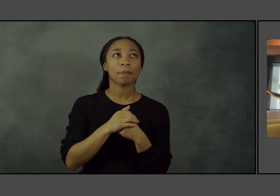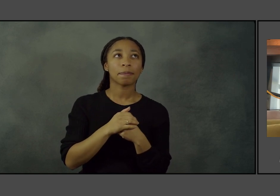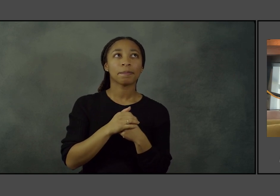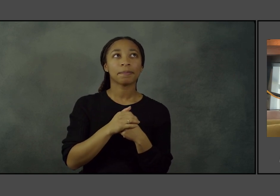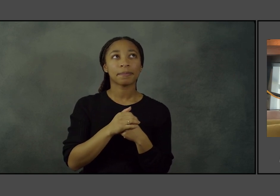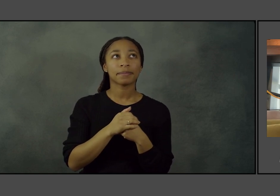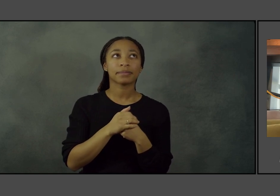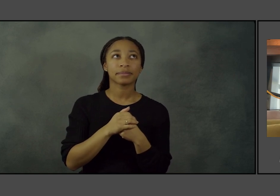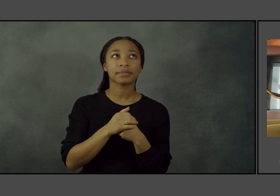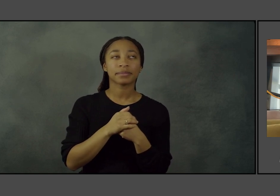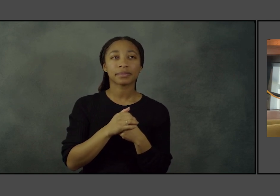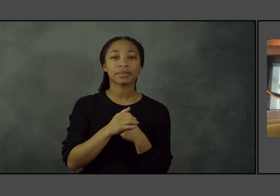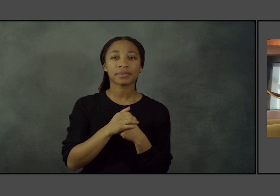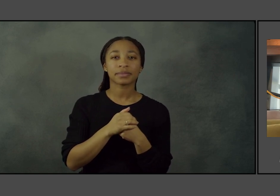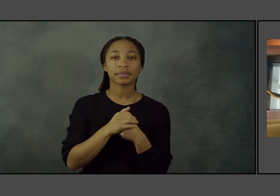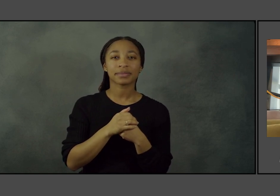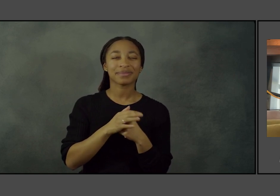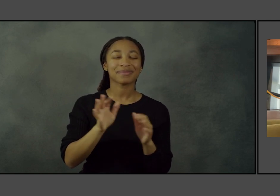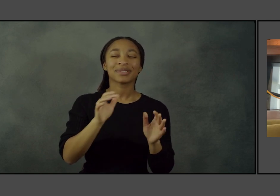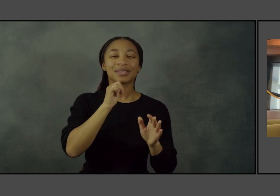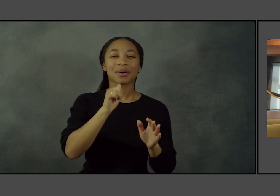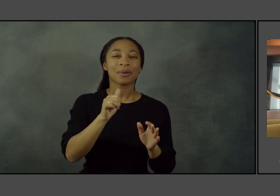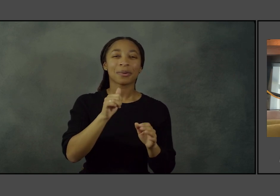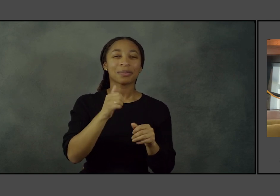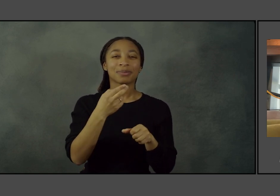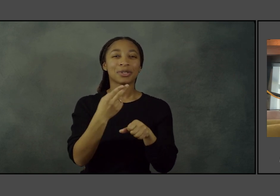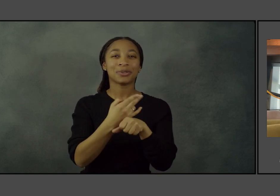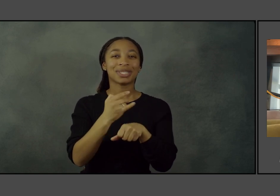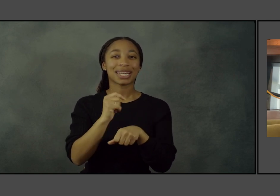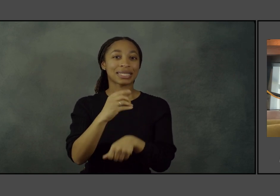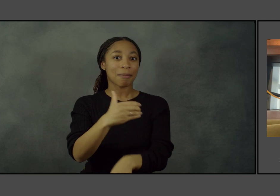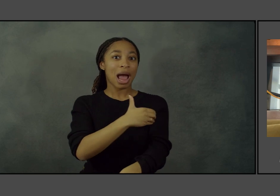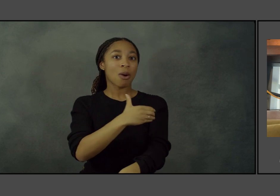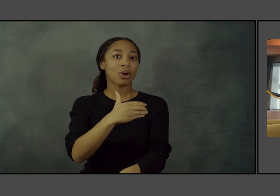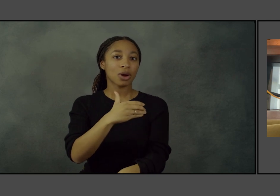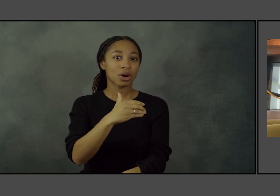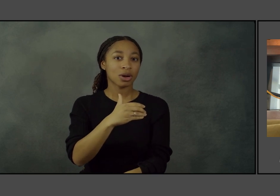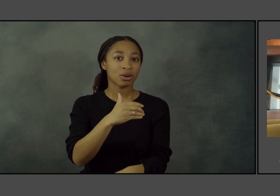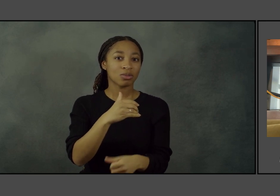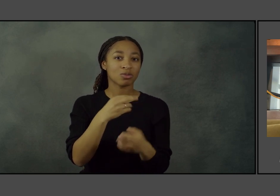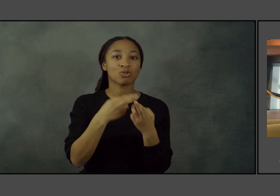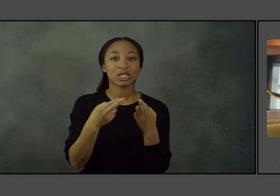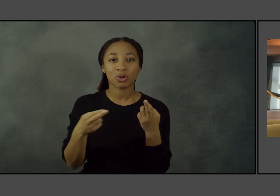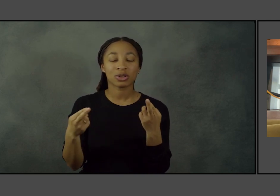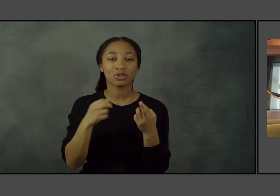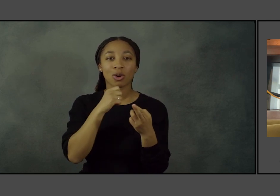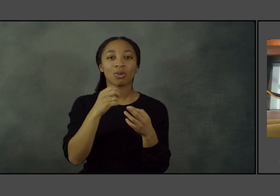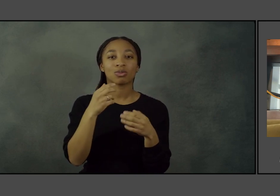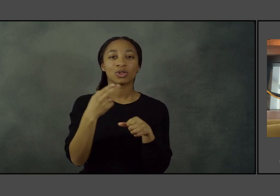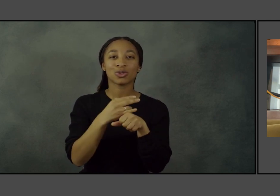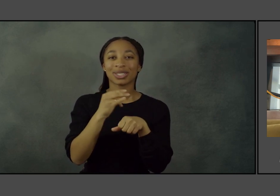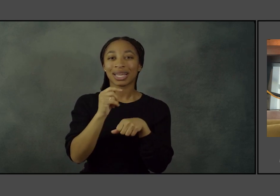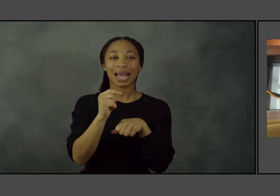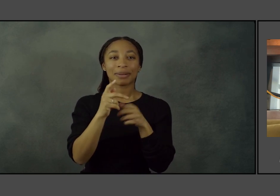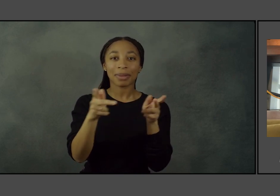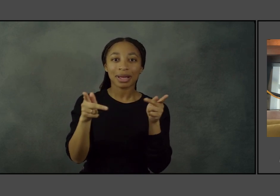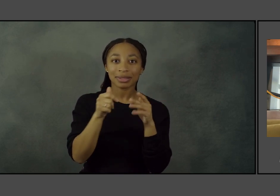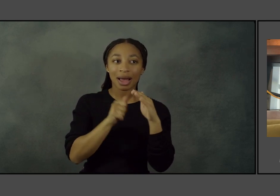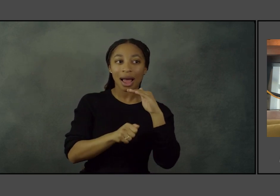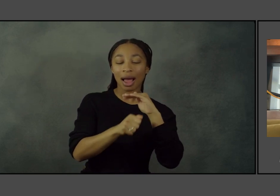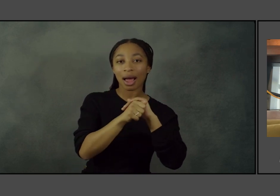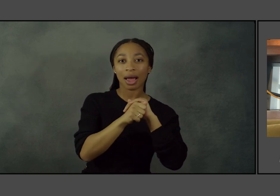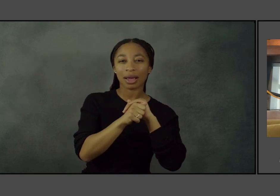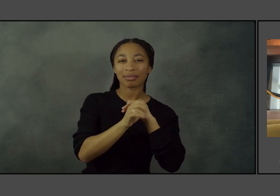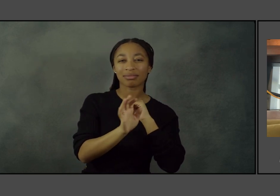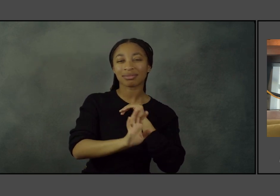to not use it as a power tool. Don't use it as a place to hide. Don't use it as a stepping stone to something else. Like it asks